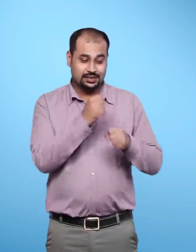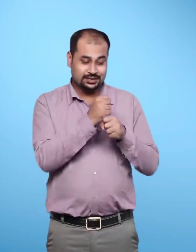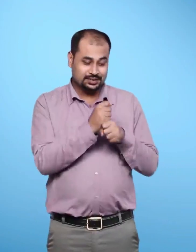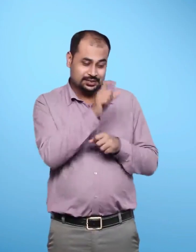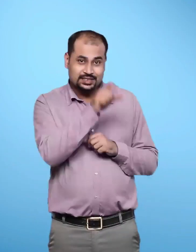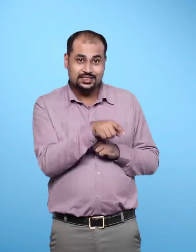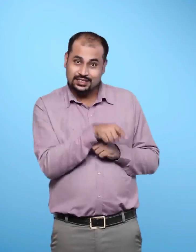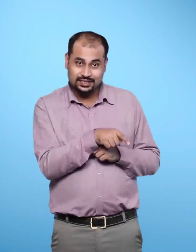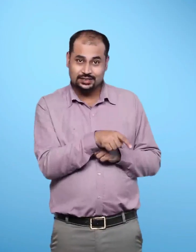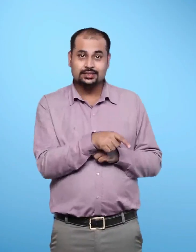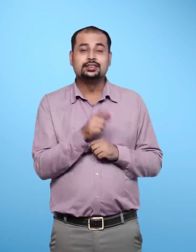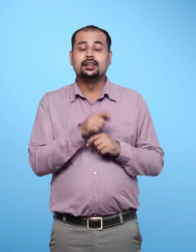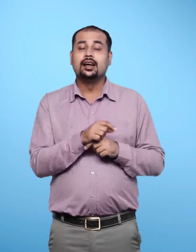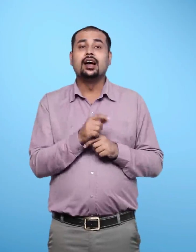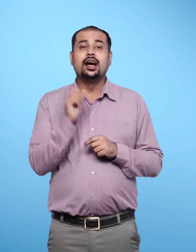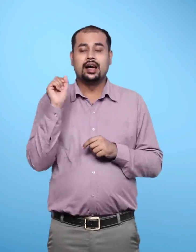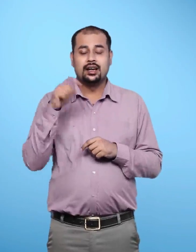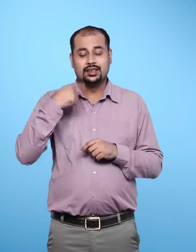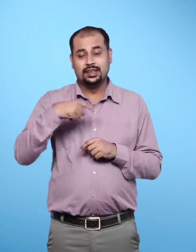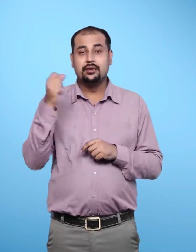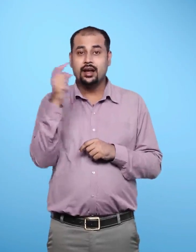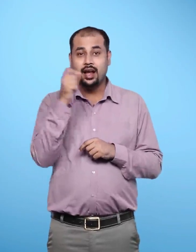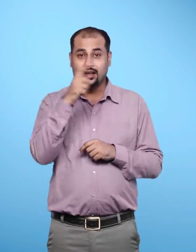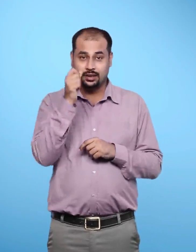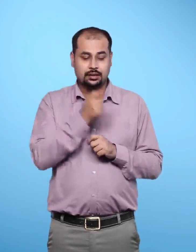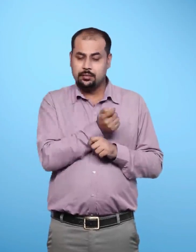rupees 345 every month for 1 year.